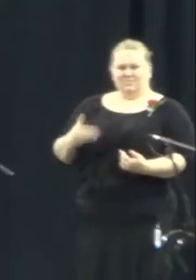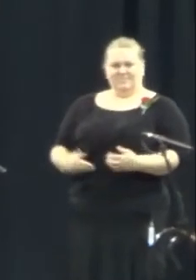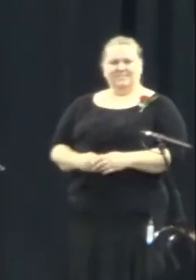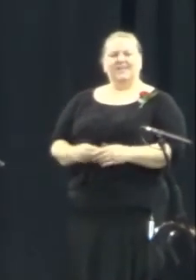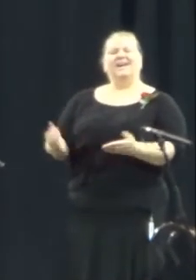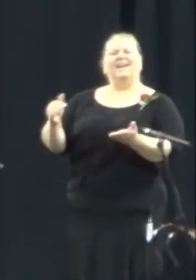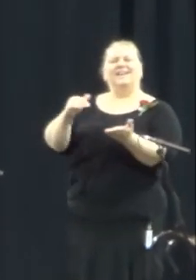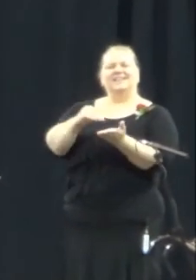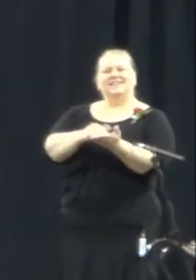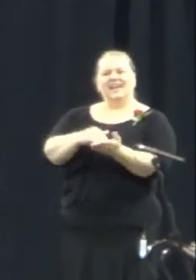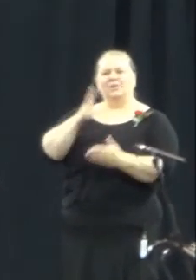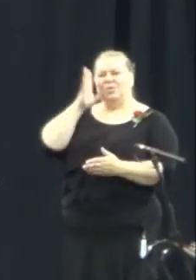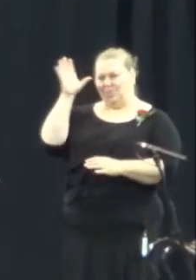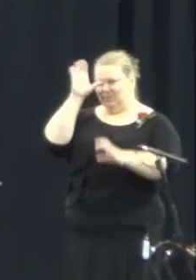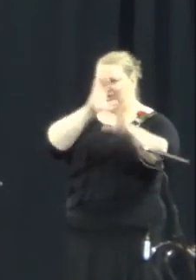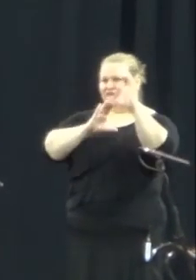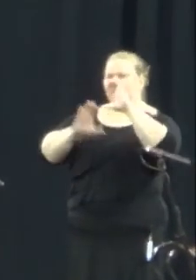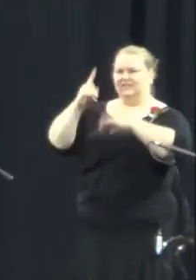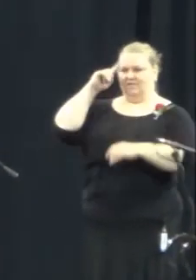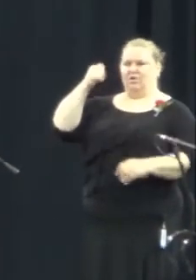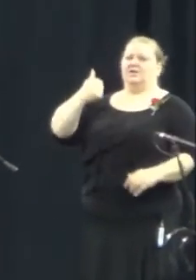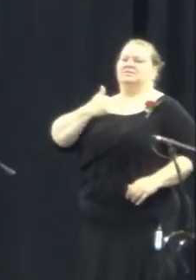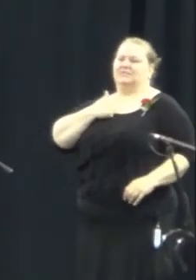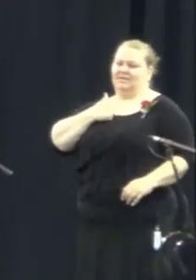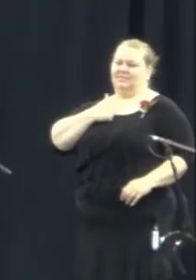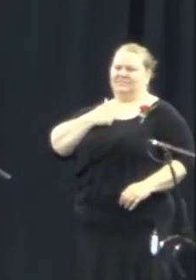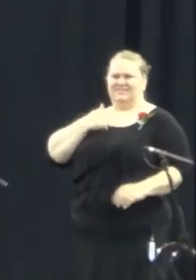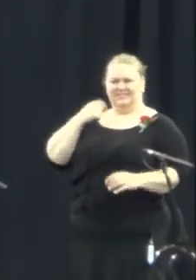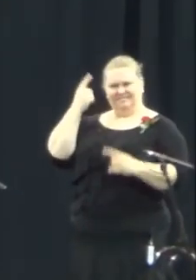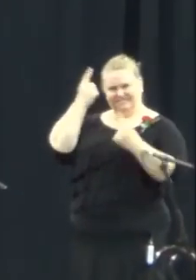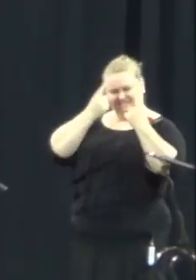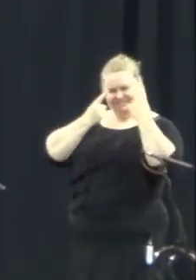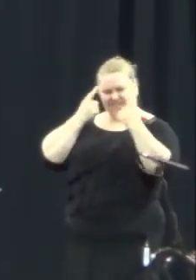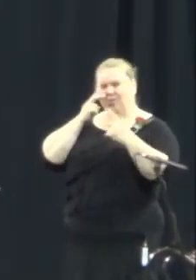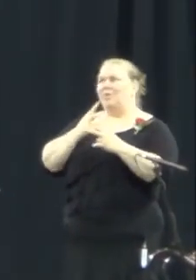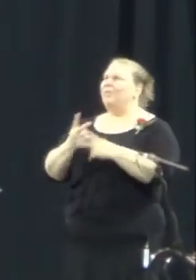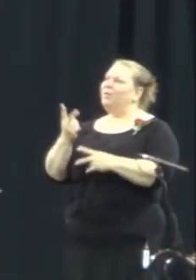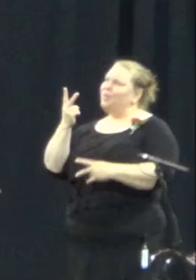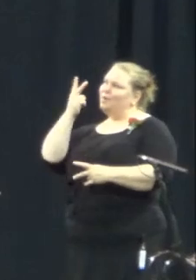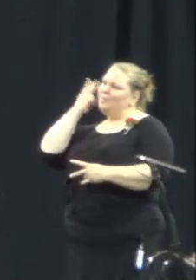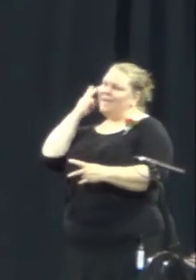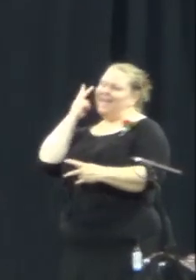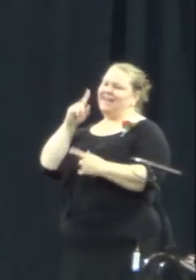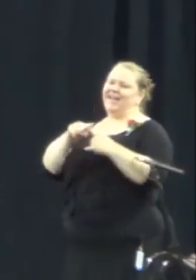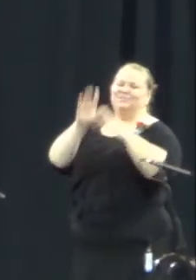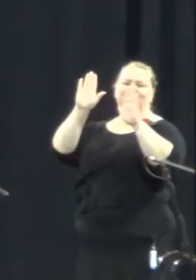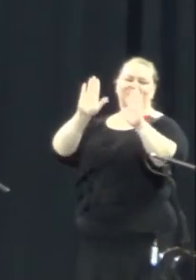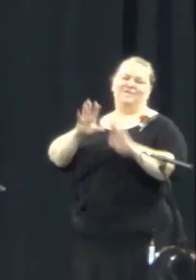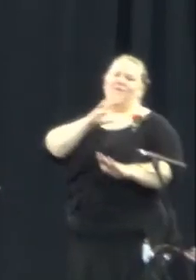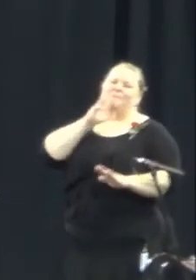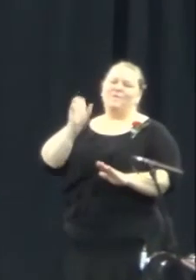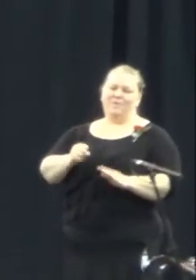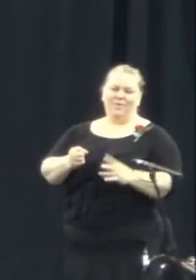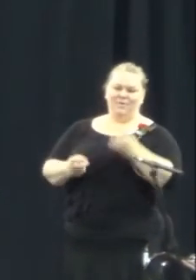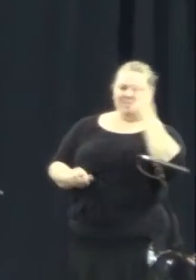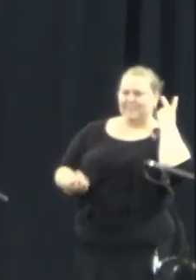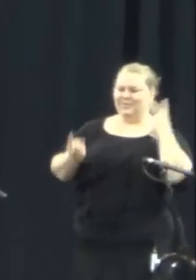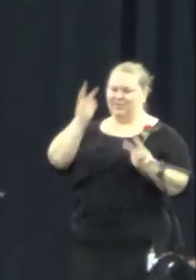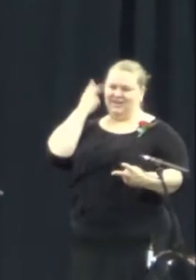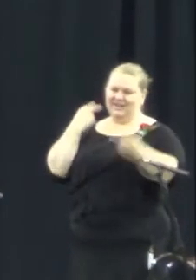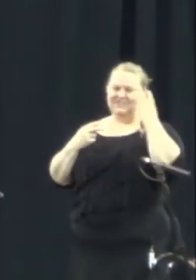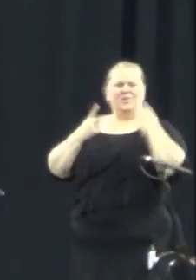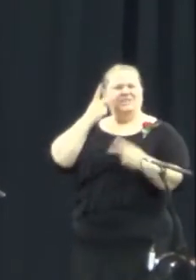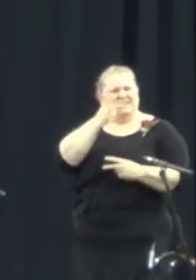Once again, we will be searching for ourselves. We will look back fondly at old memories. We will see old friends and